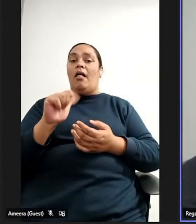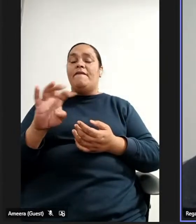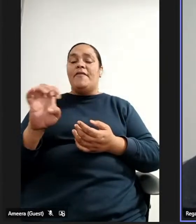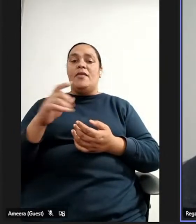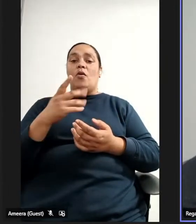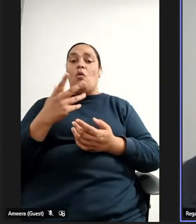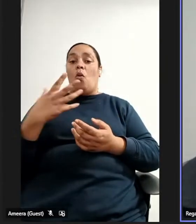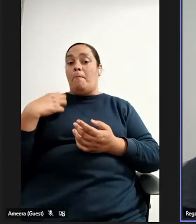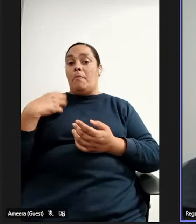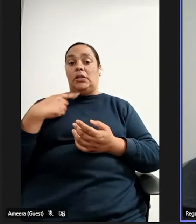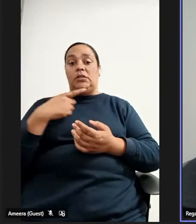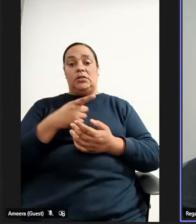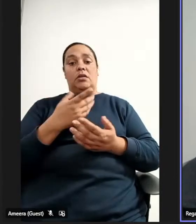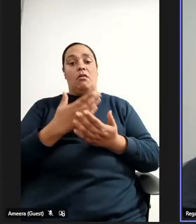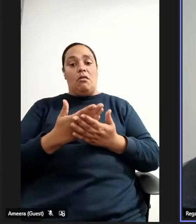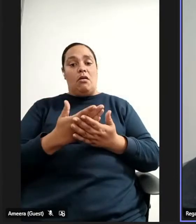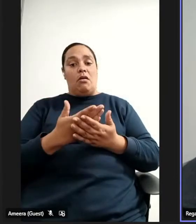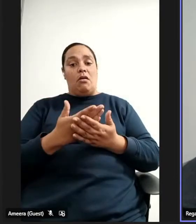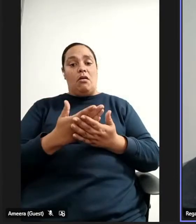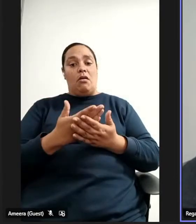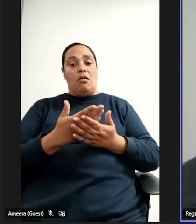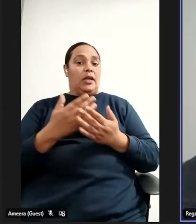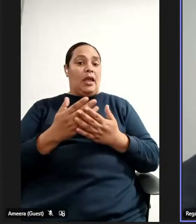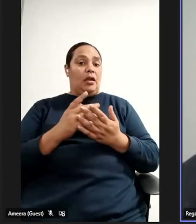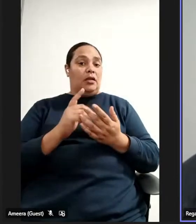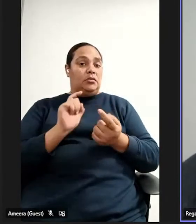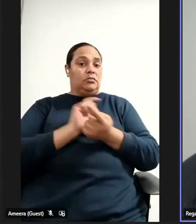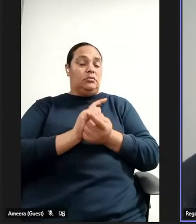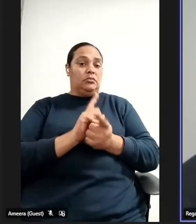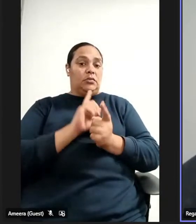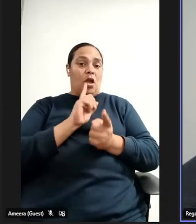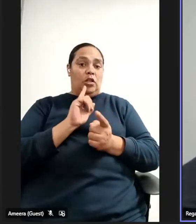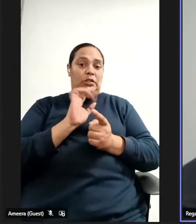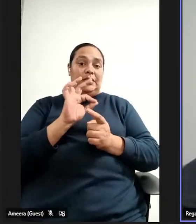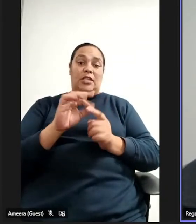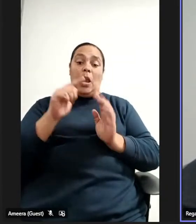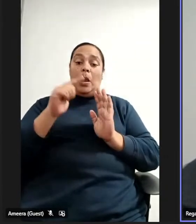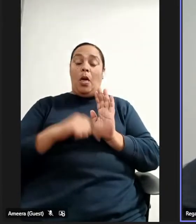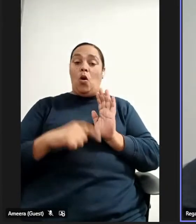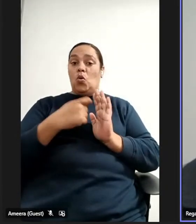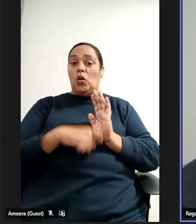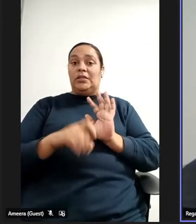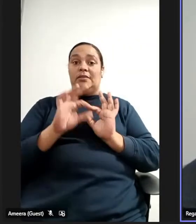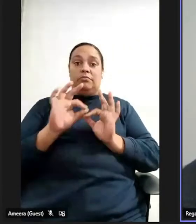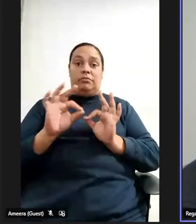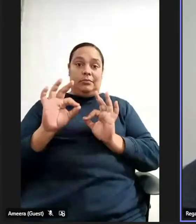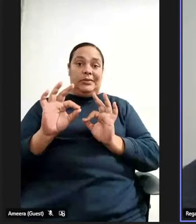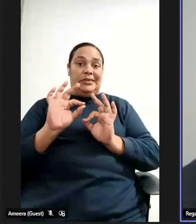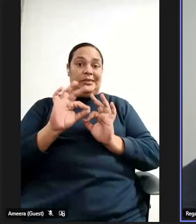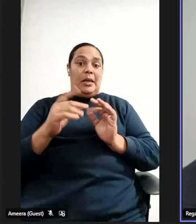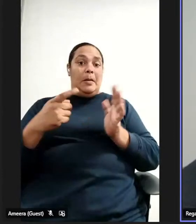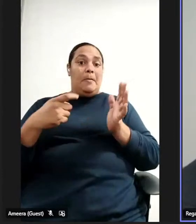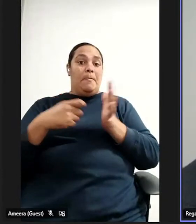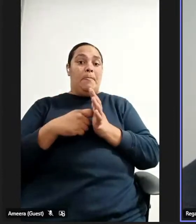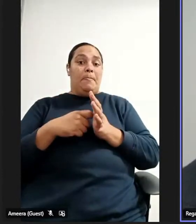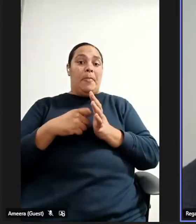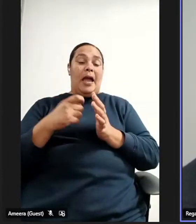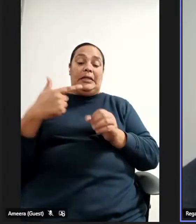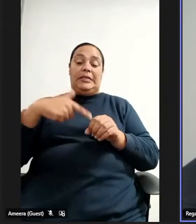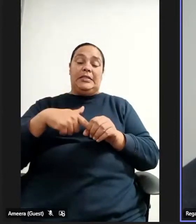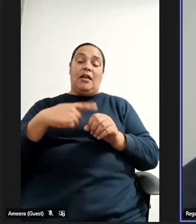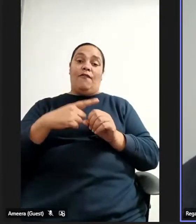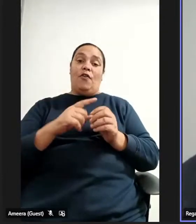be able to tackle this question. Will the lower cost effectiveness of biodiesel for generators be